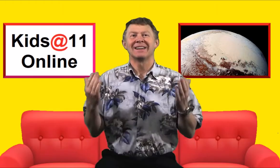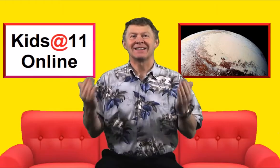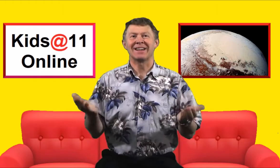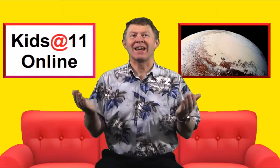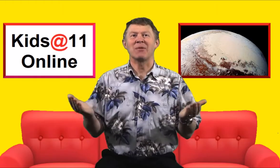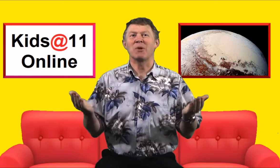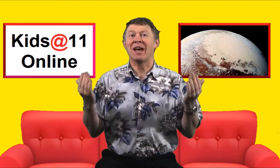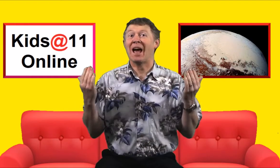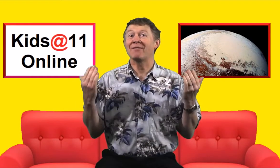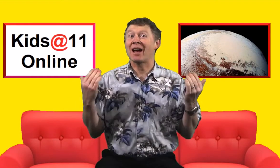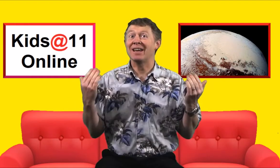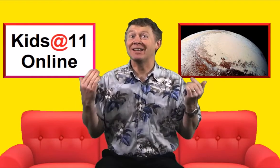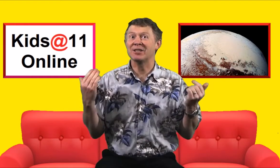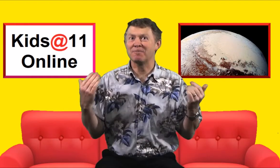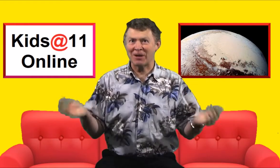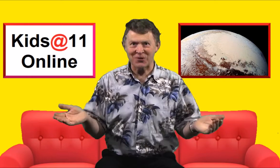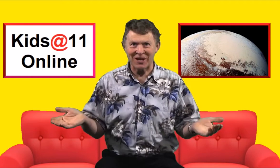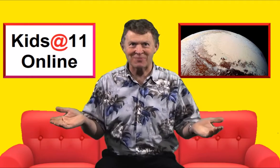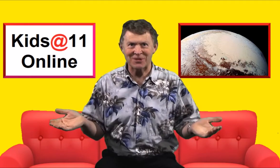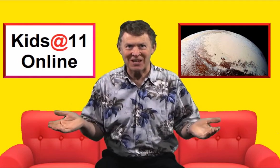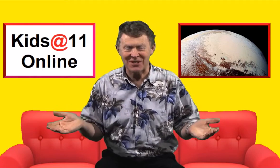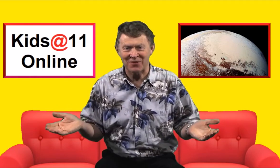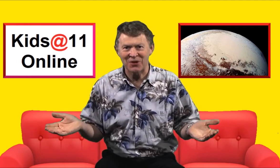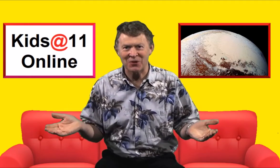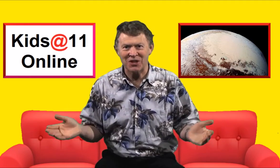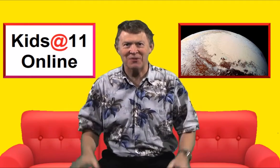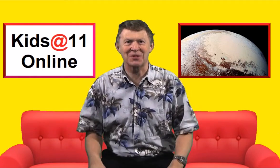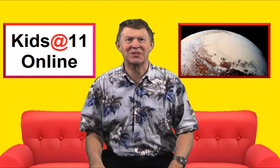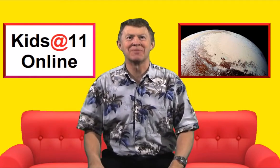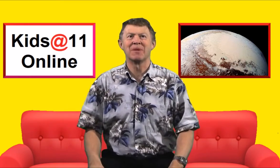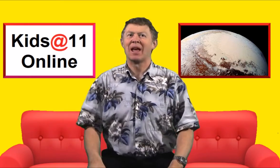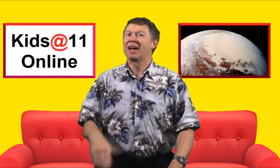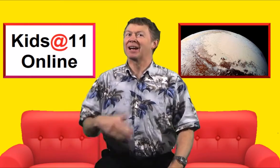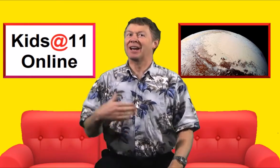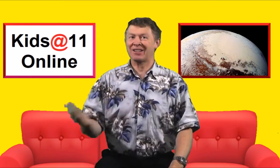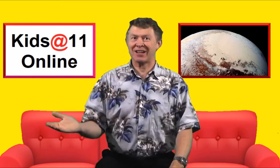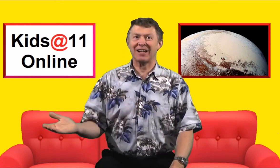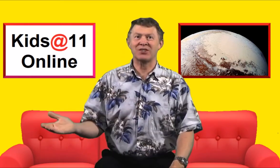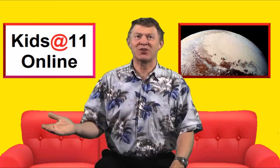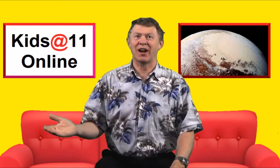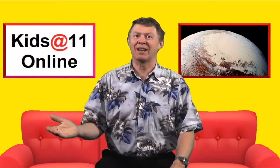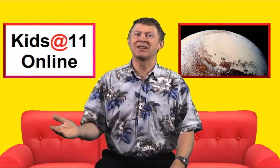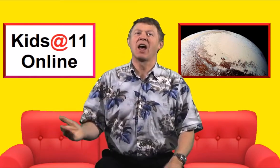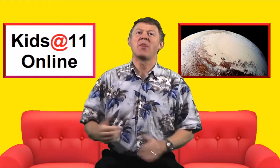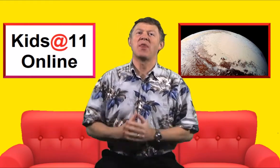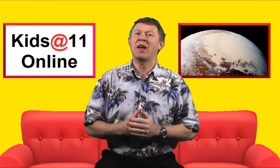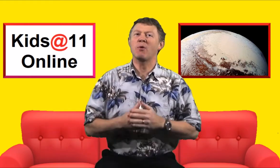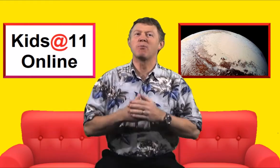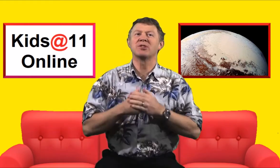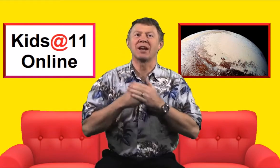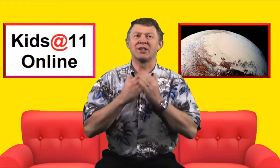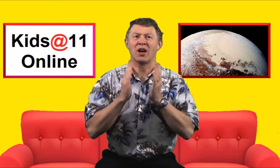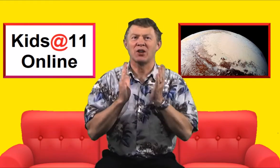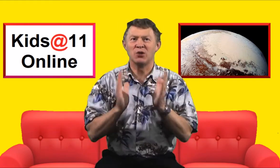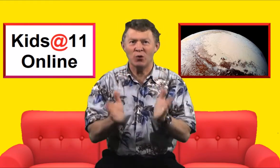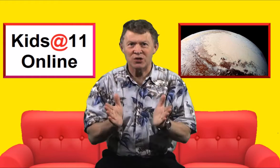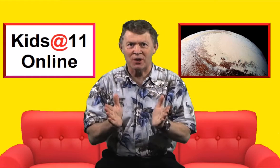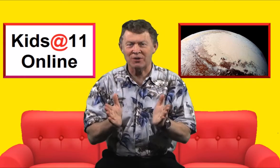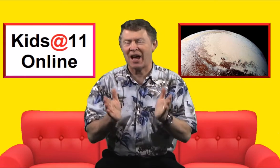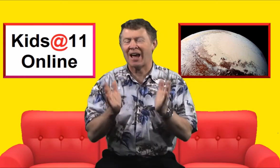Today we have a special guest presenter for your jokes. Classically trained, they will present your jokes as they